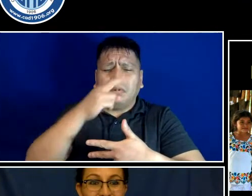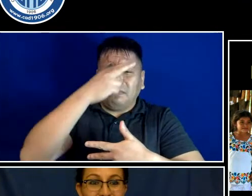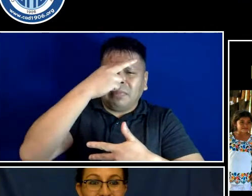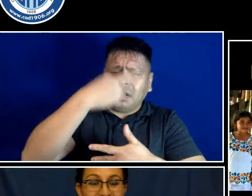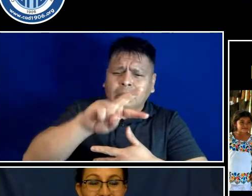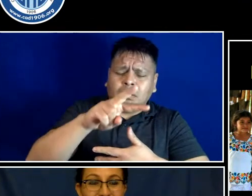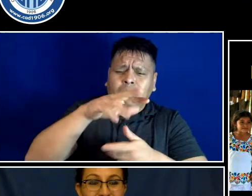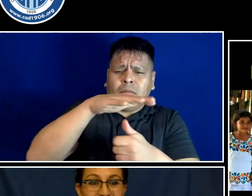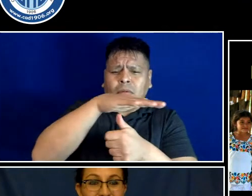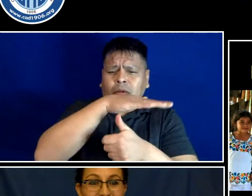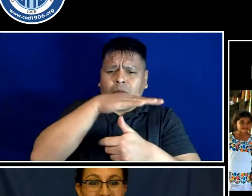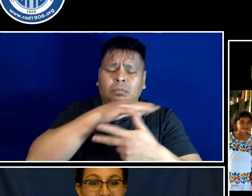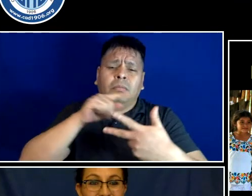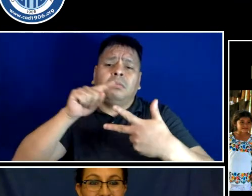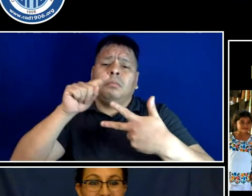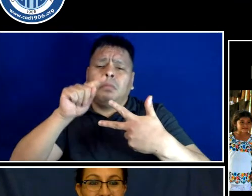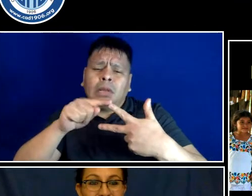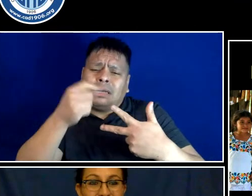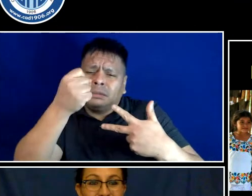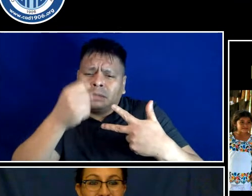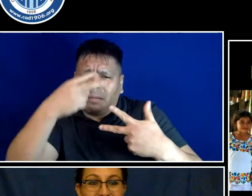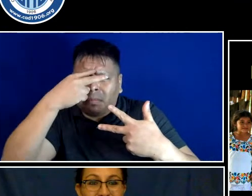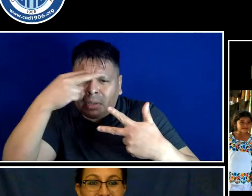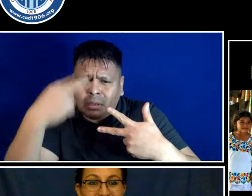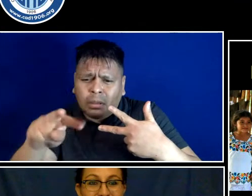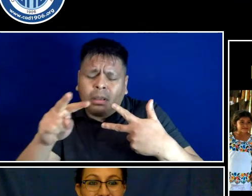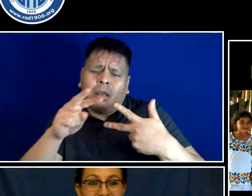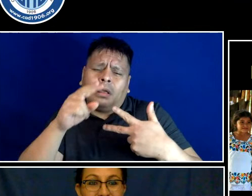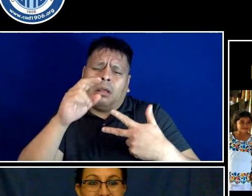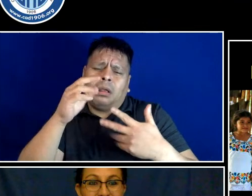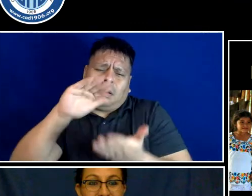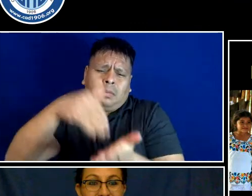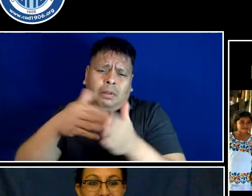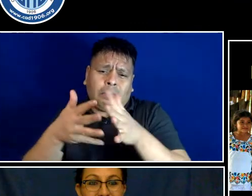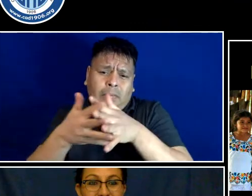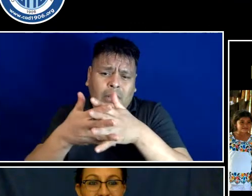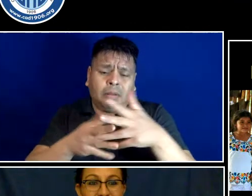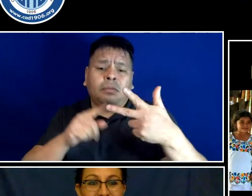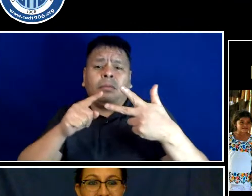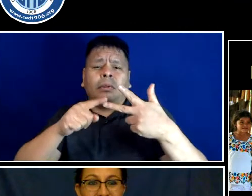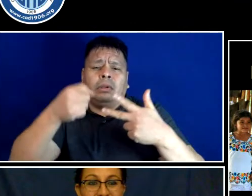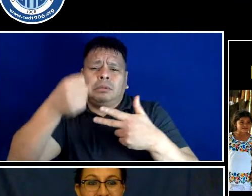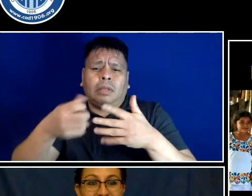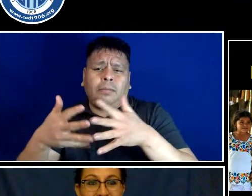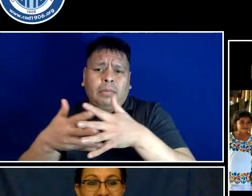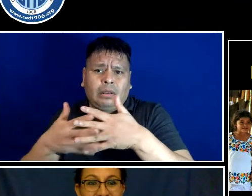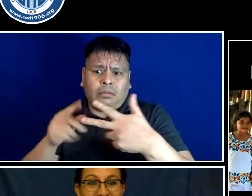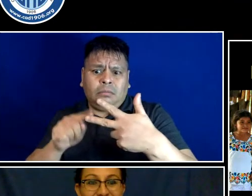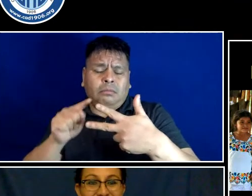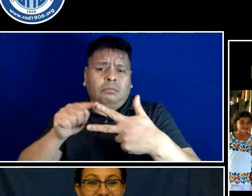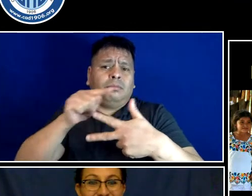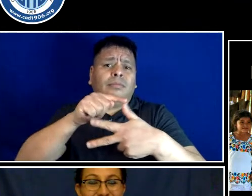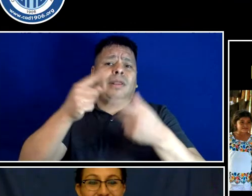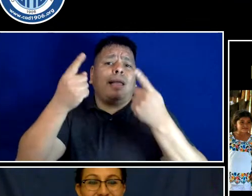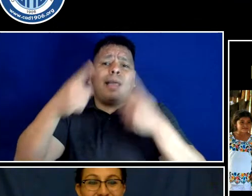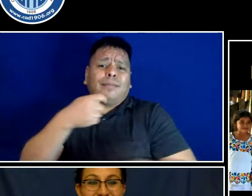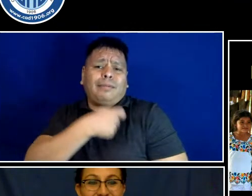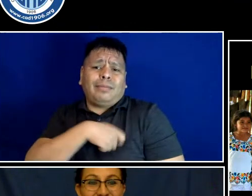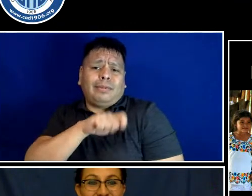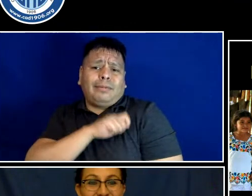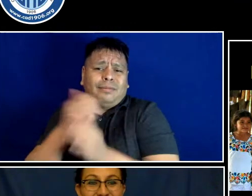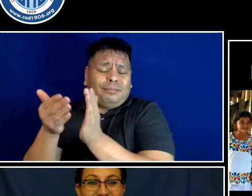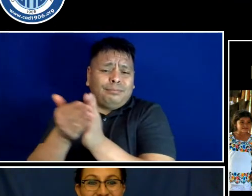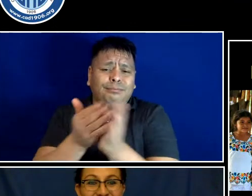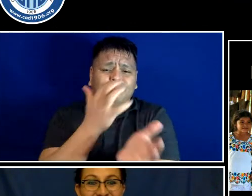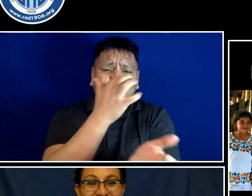significant tribes historically. Aztec indicates people in the Mexico area, and then Maya covers people more